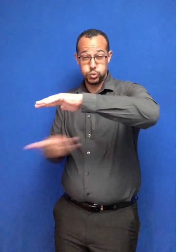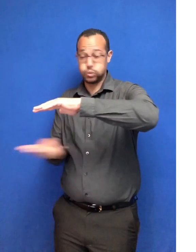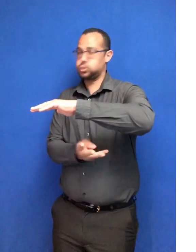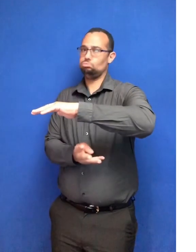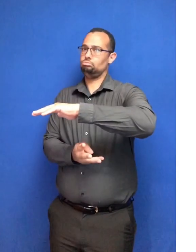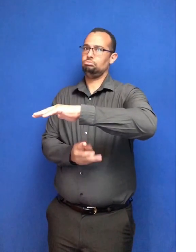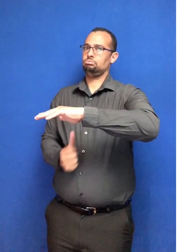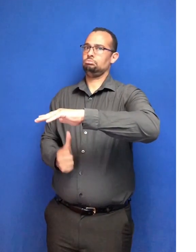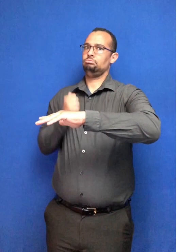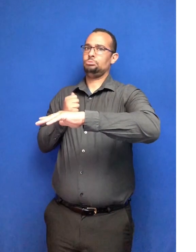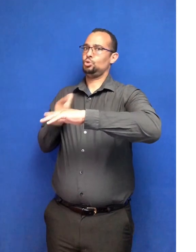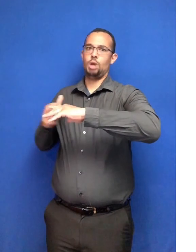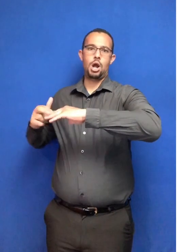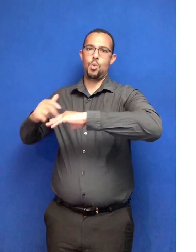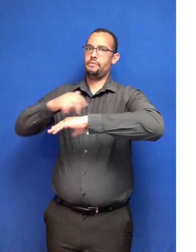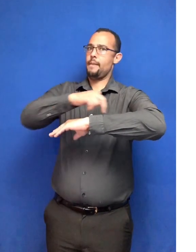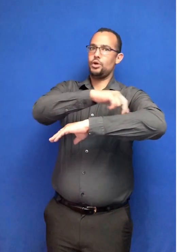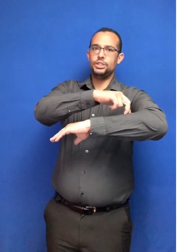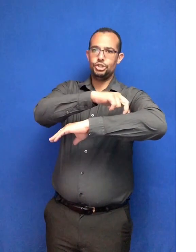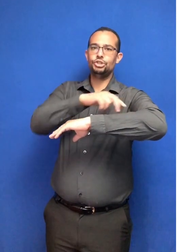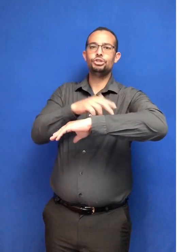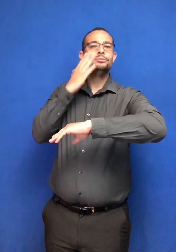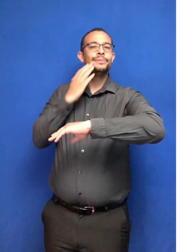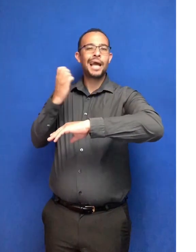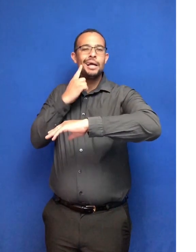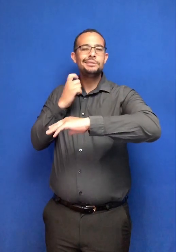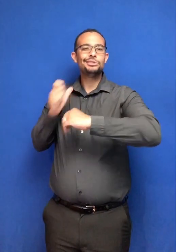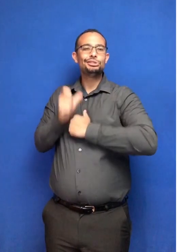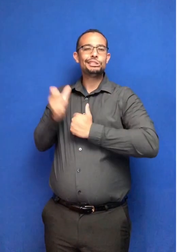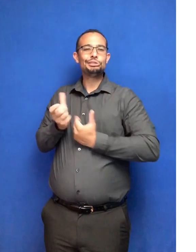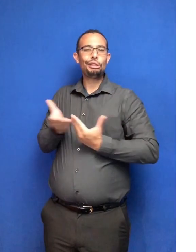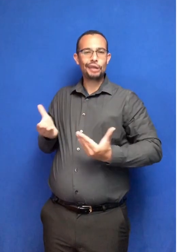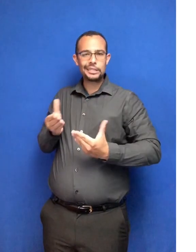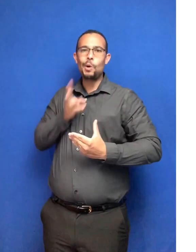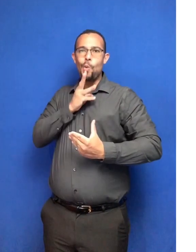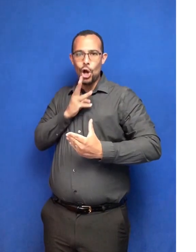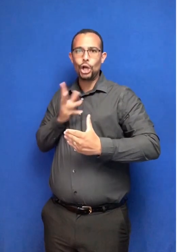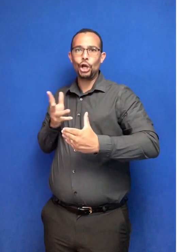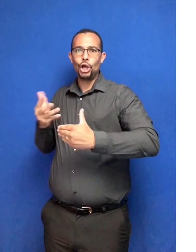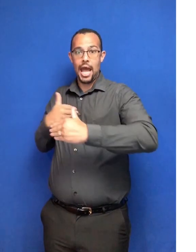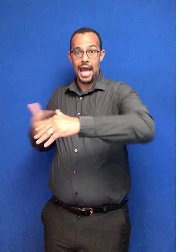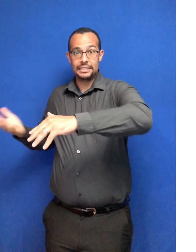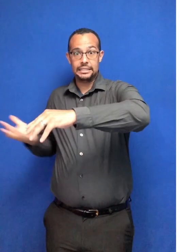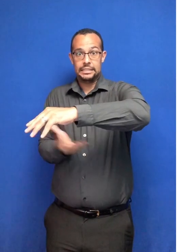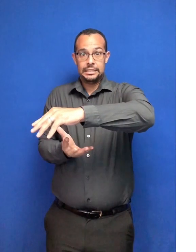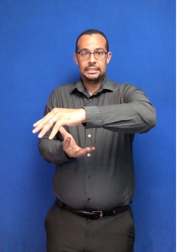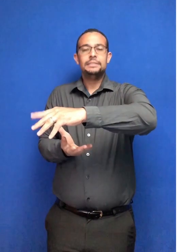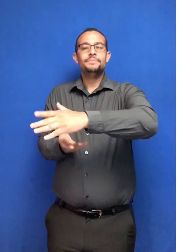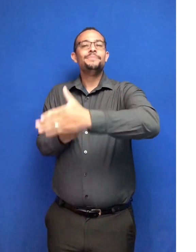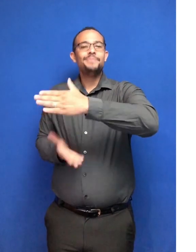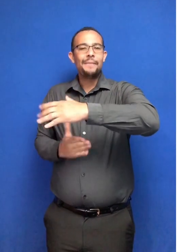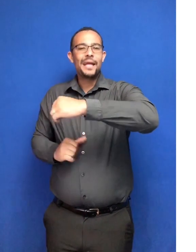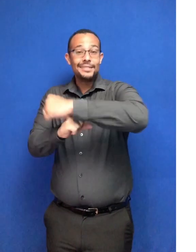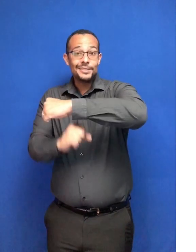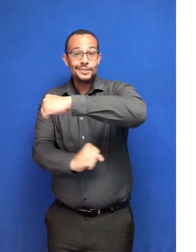the items that the water is carrying, but also the water may be damaging the structures that